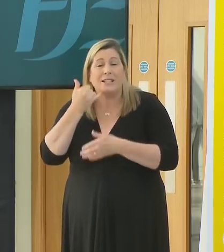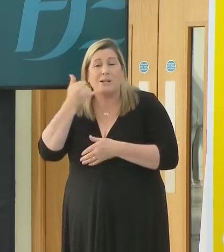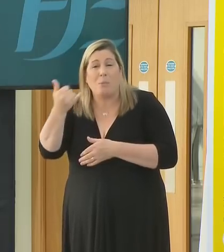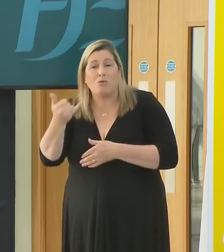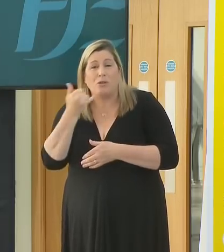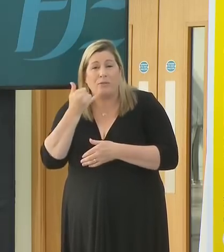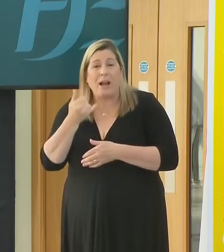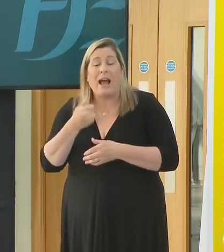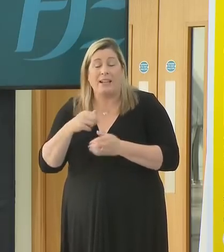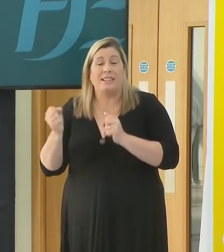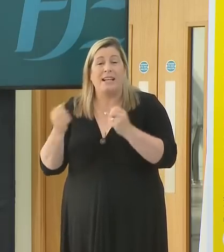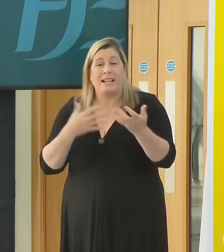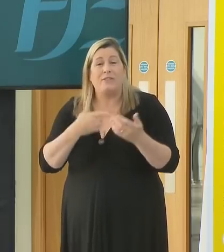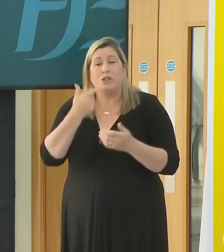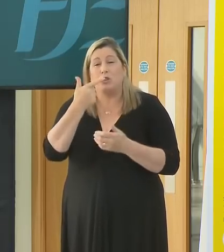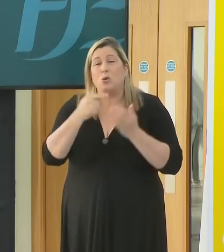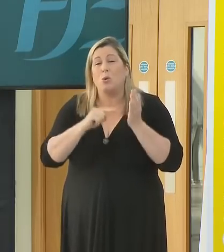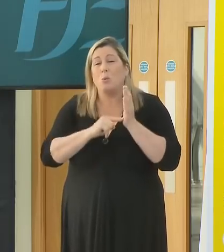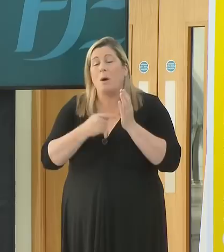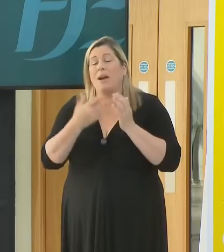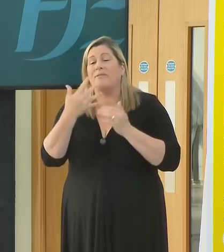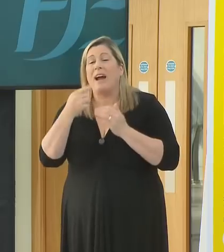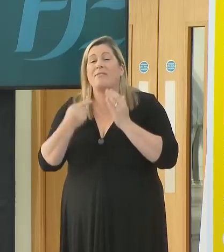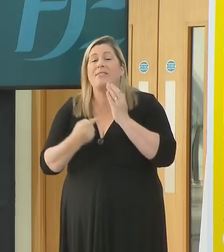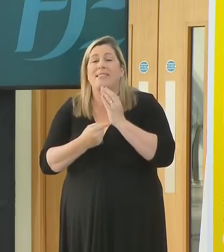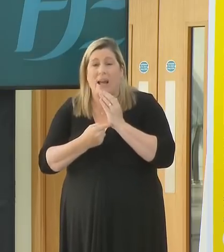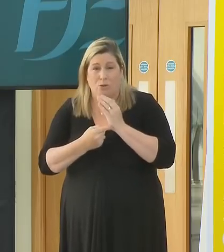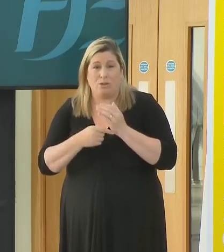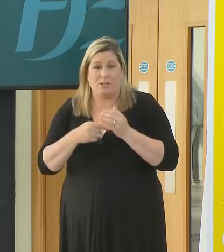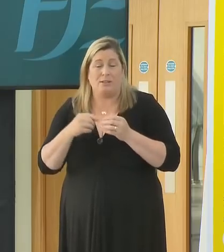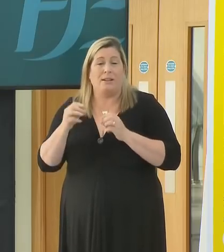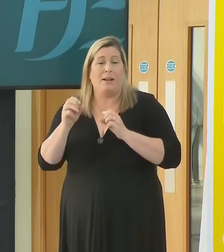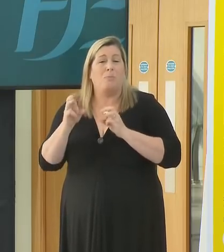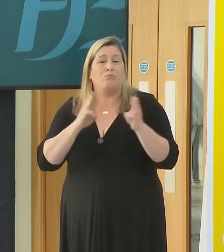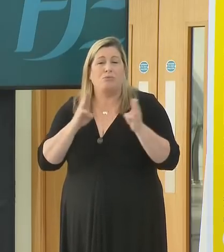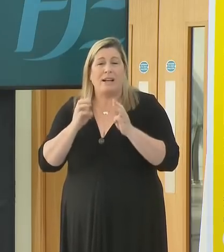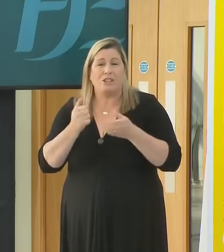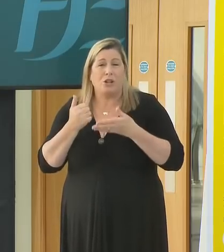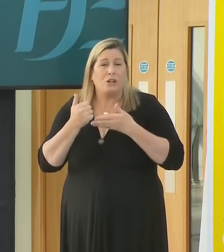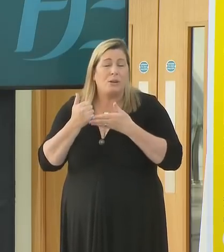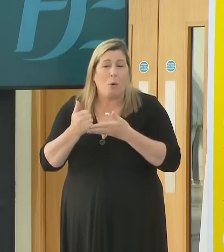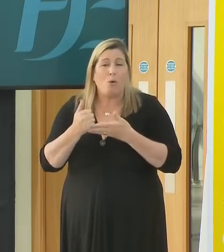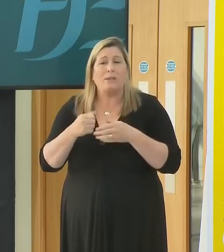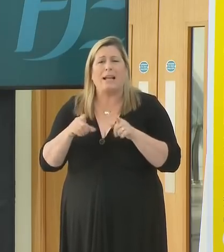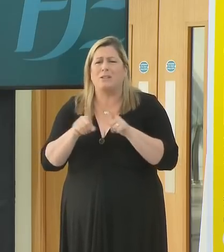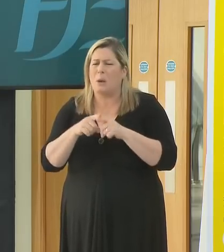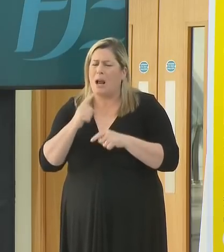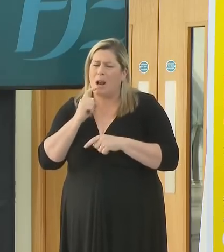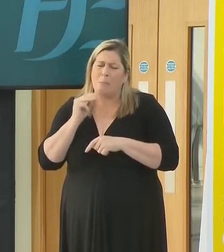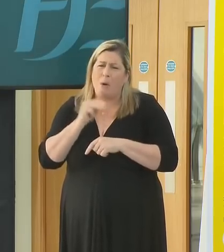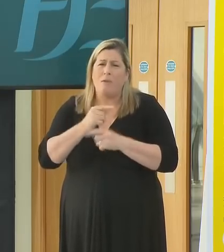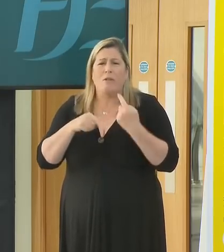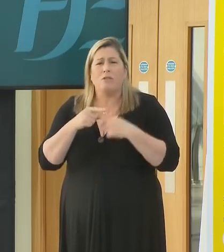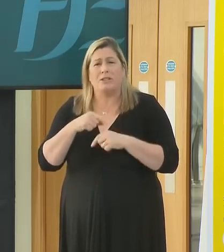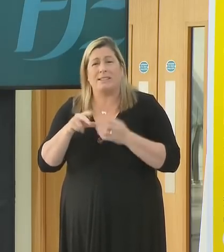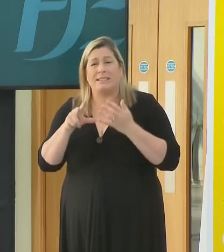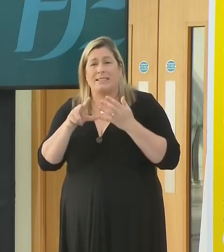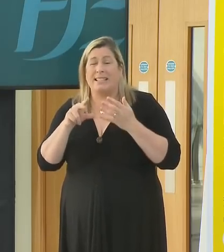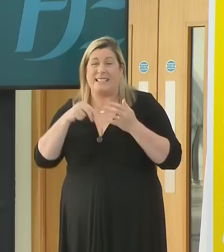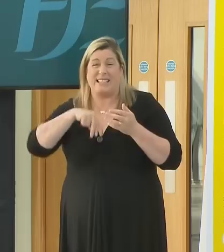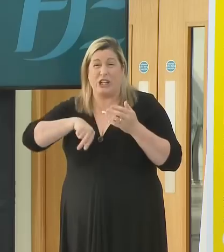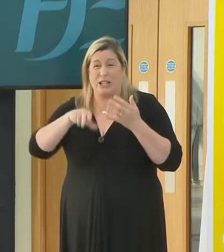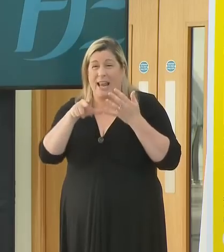2,500 practical supports. Critically for us, they're actually making calls, so nearly 80,000 calls to